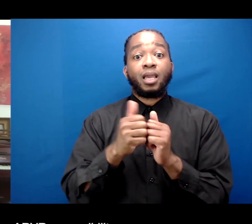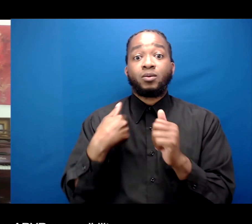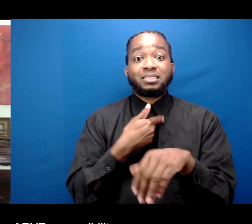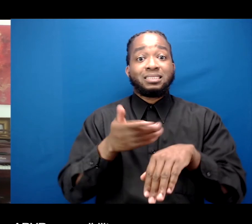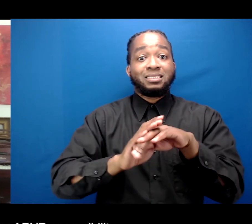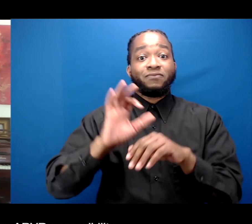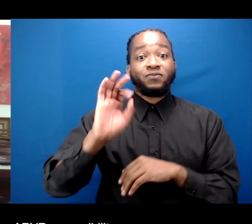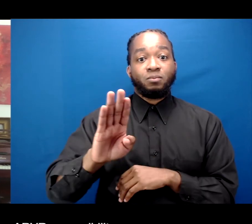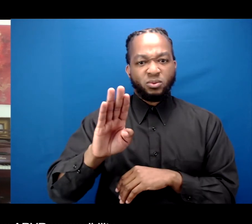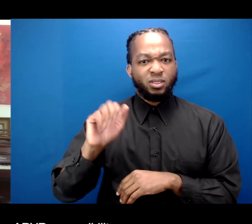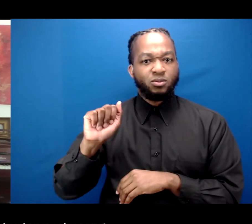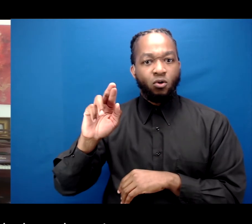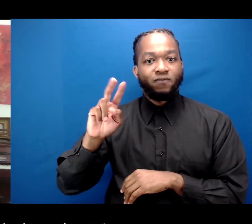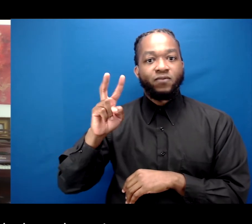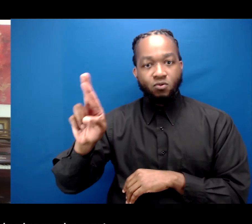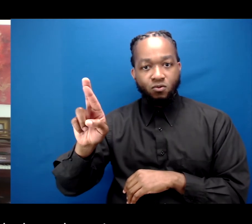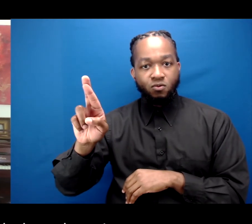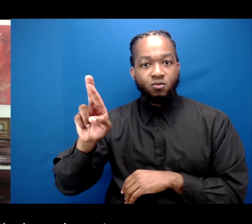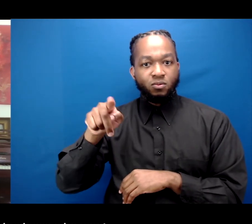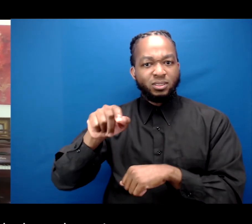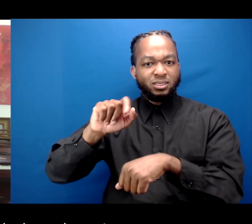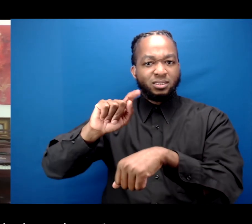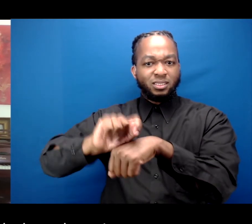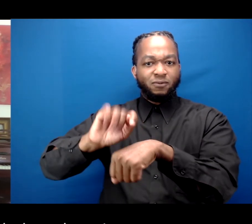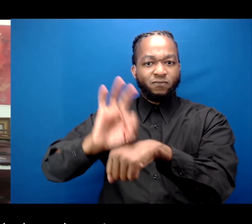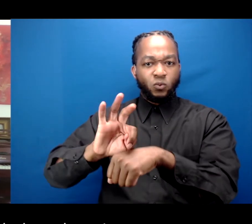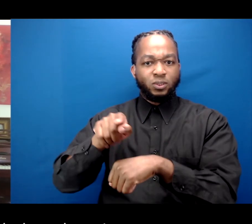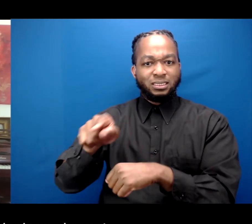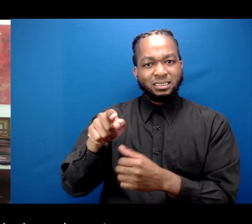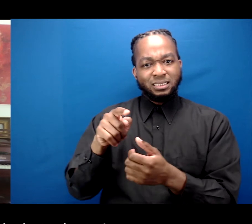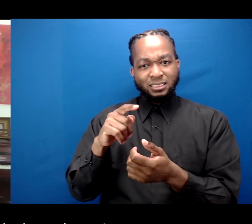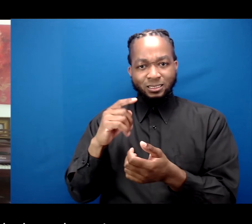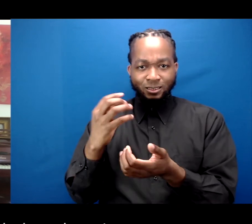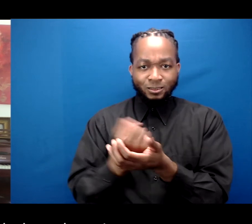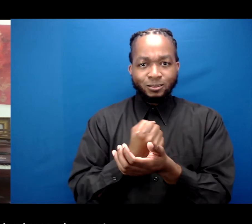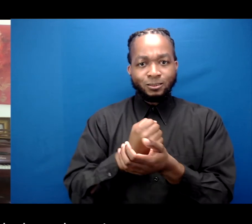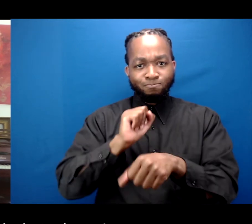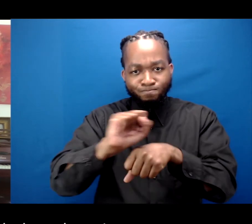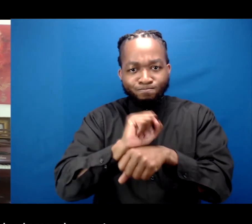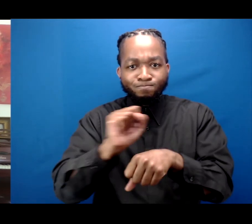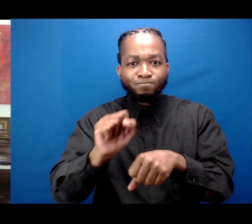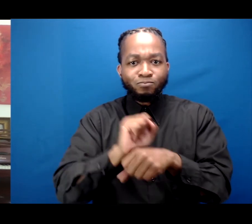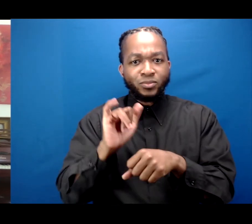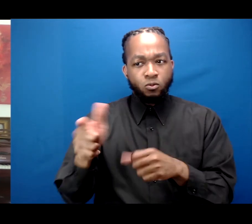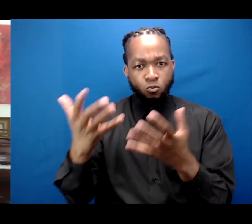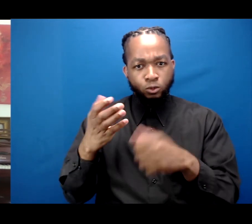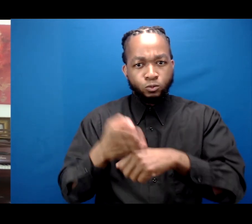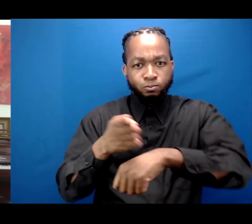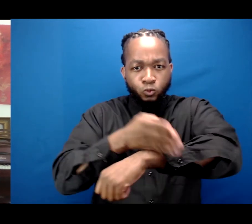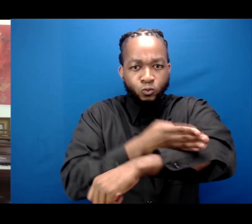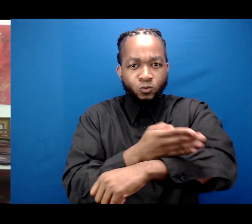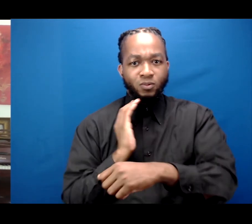to harness the interest and talents of individuals across the business who want to improve the accessibility of our products, software, and